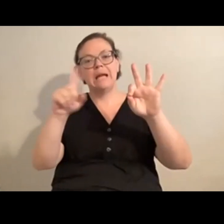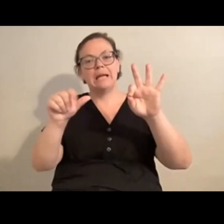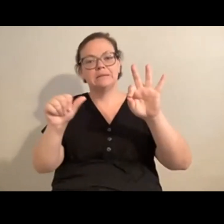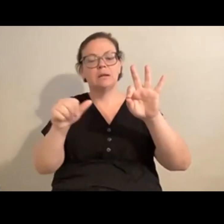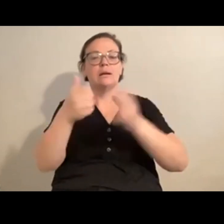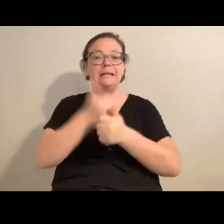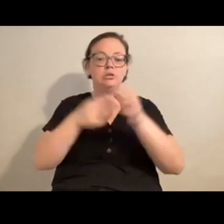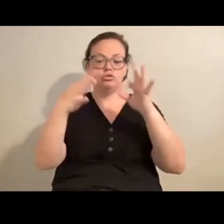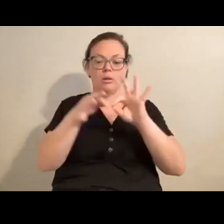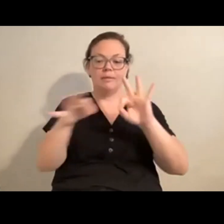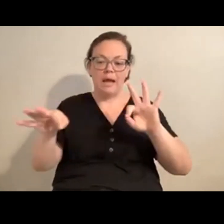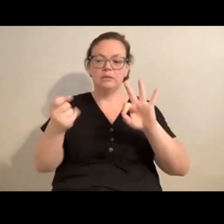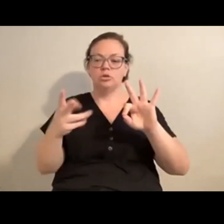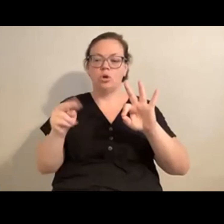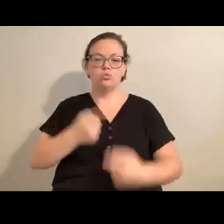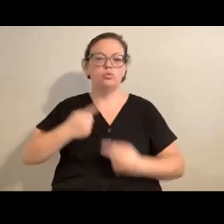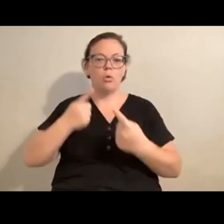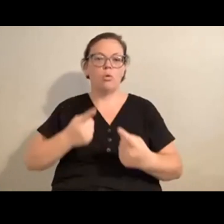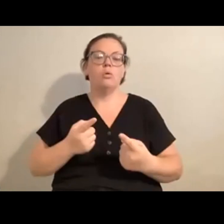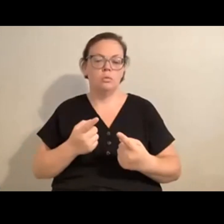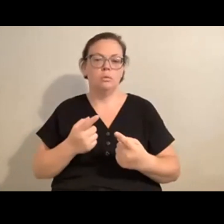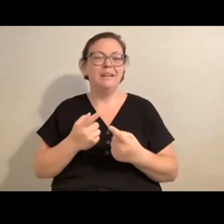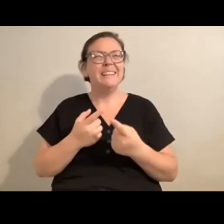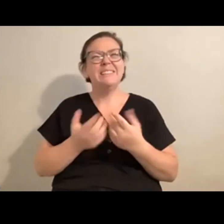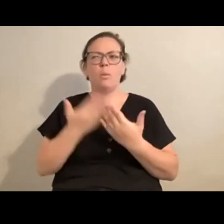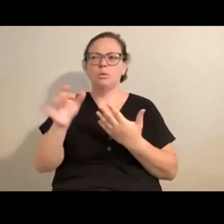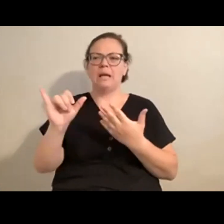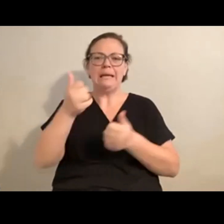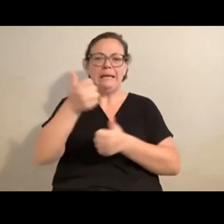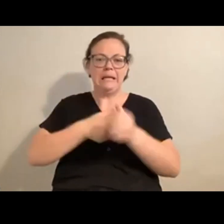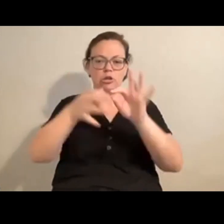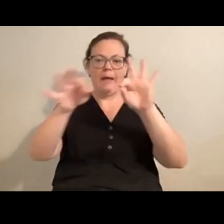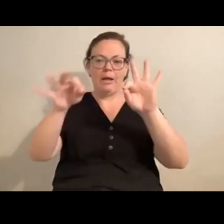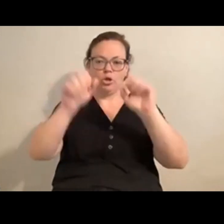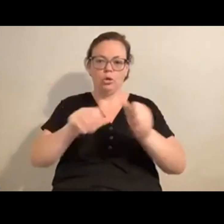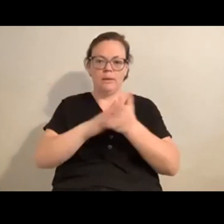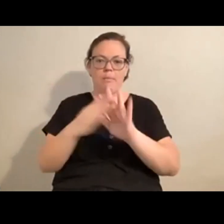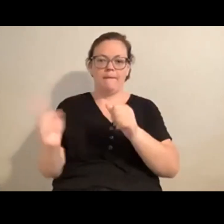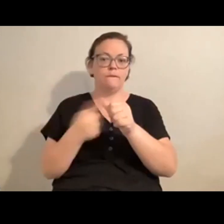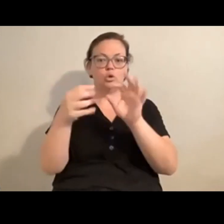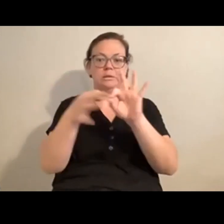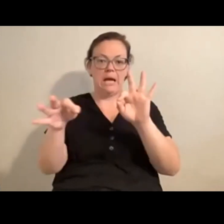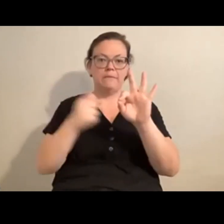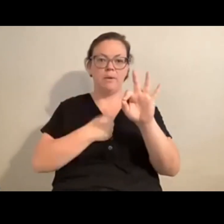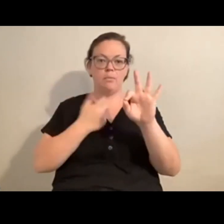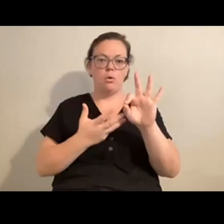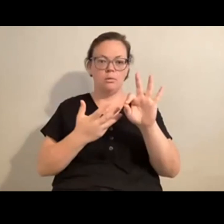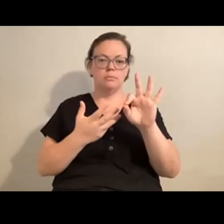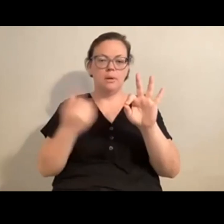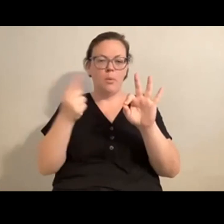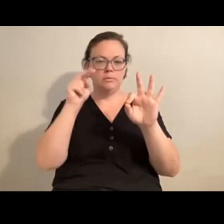struggling. And almost how each line could be the first line of a poem. Like I'm always kind of looking at